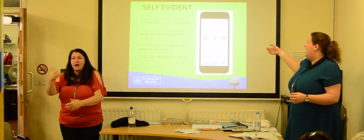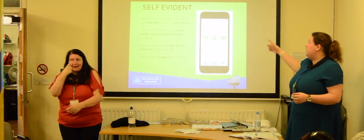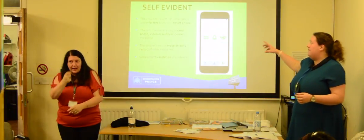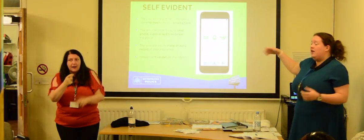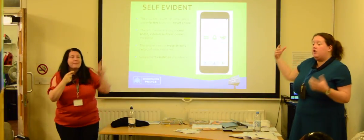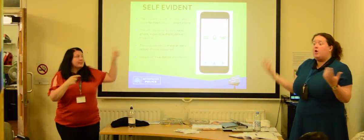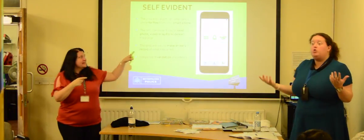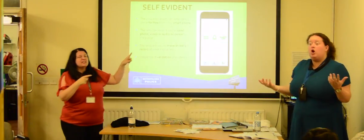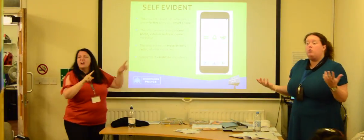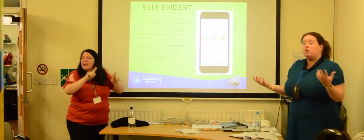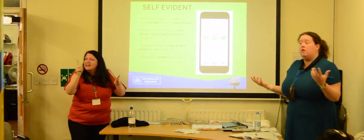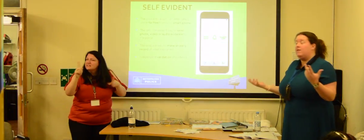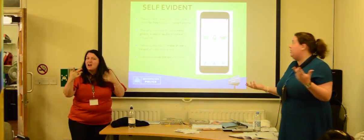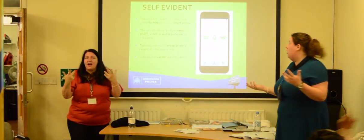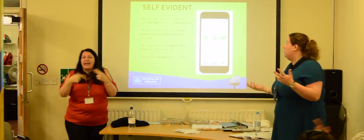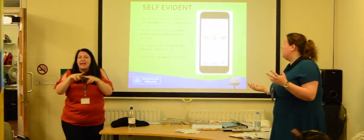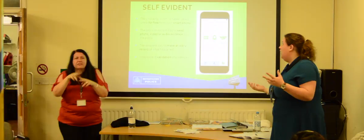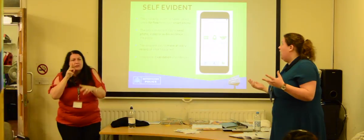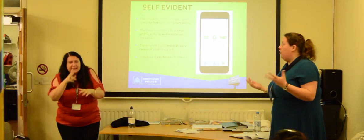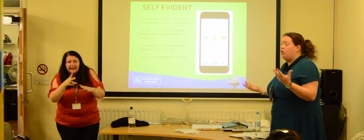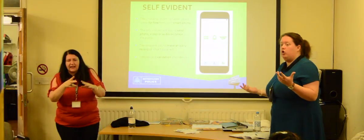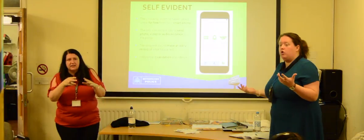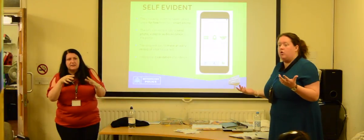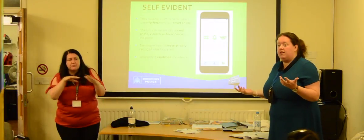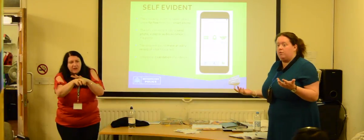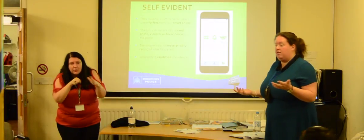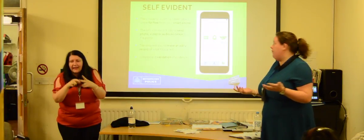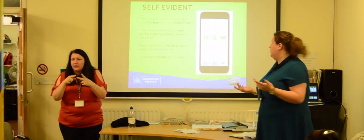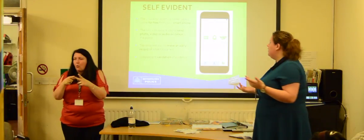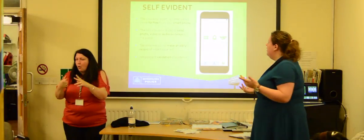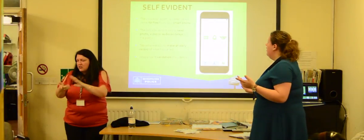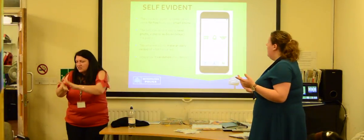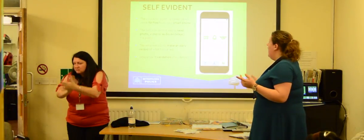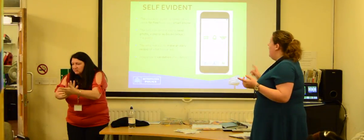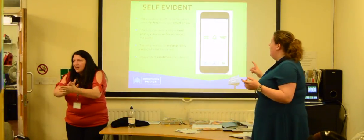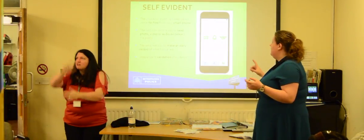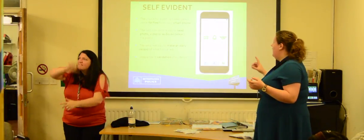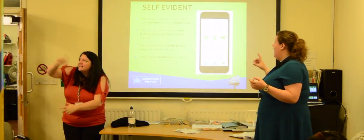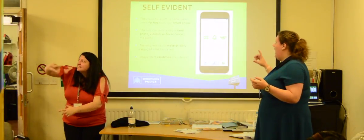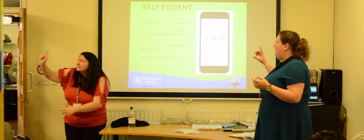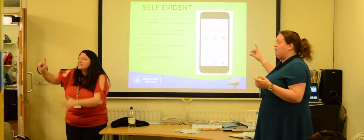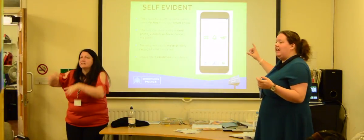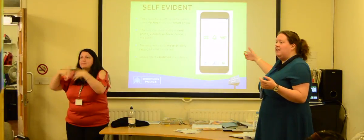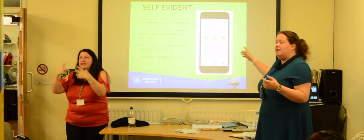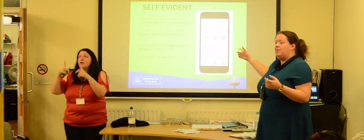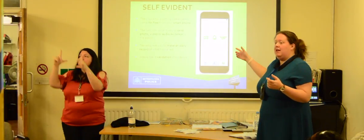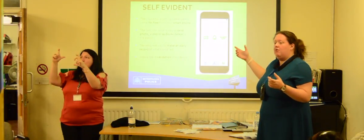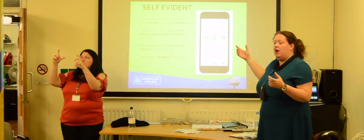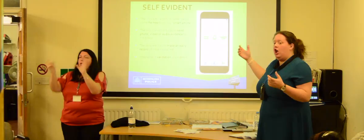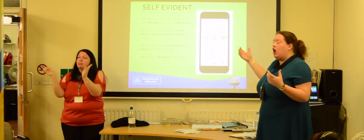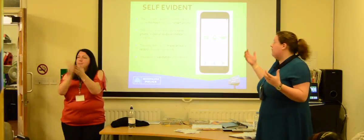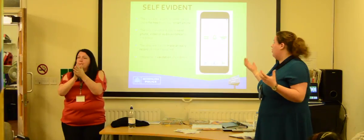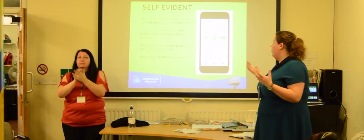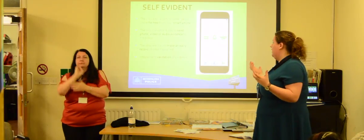It allows you to send us photos, videos, and audio recordings of what's happened. And it's really easy to make